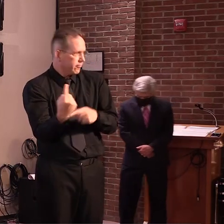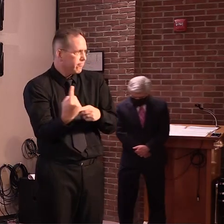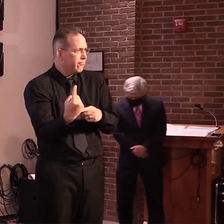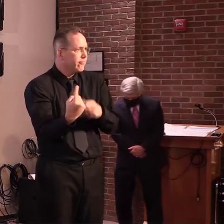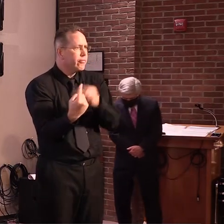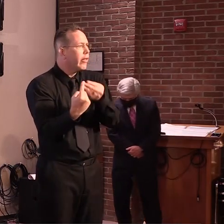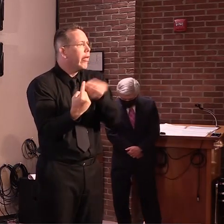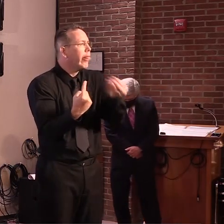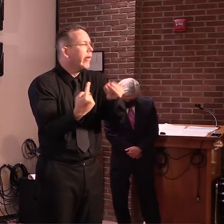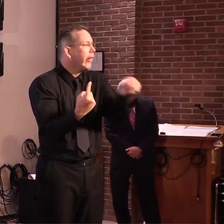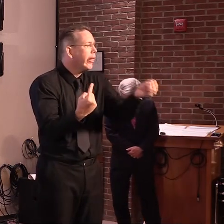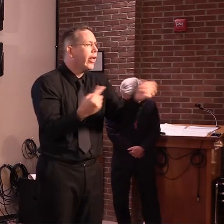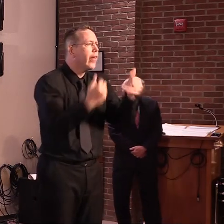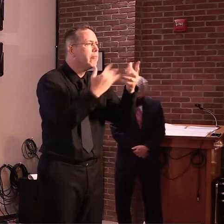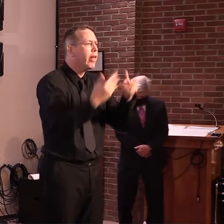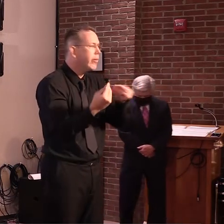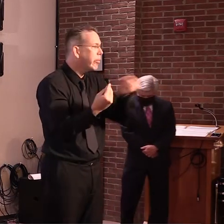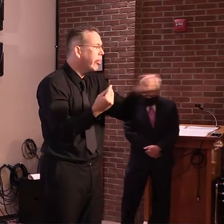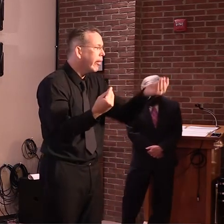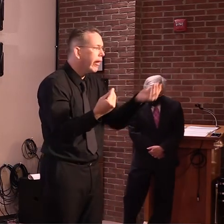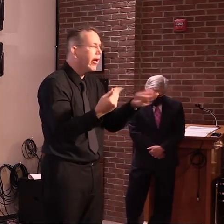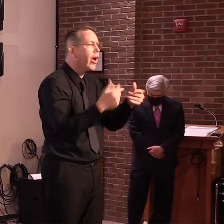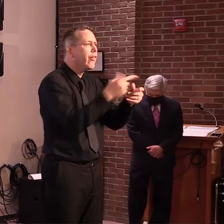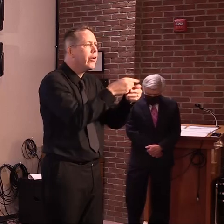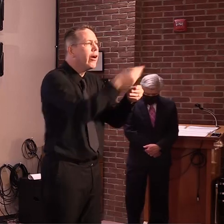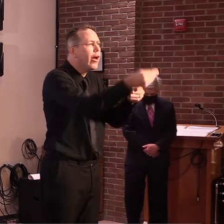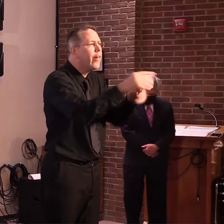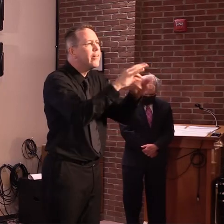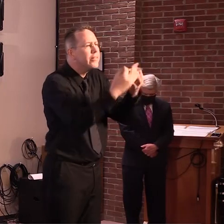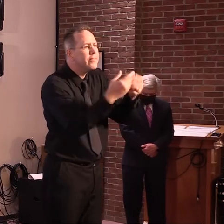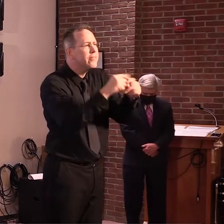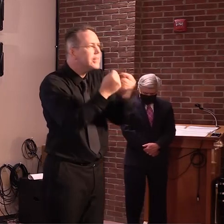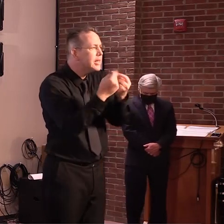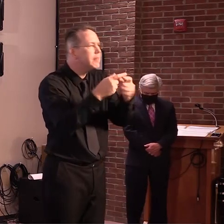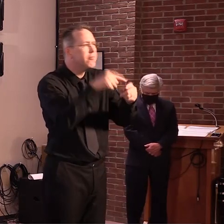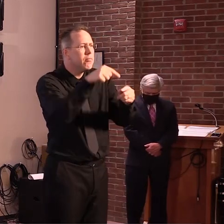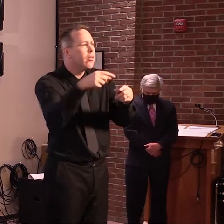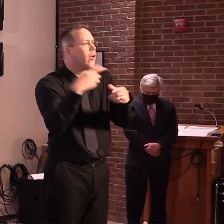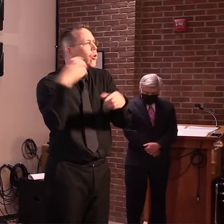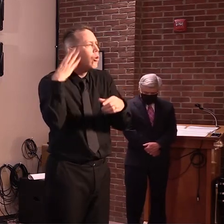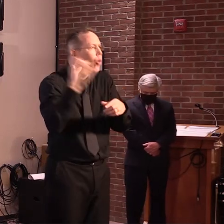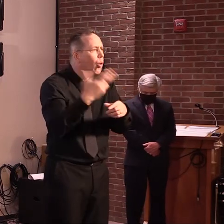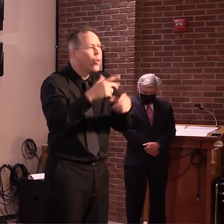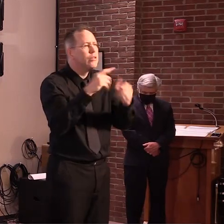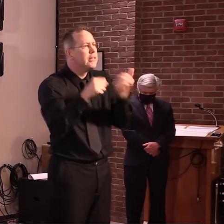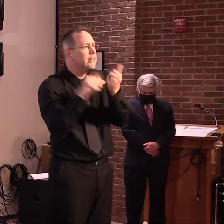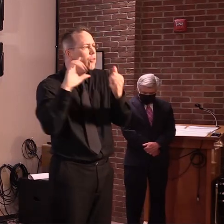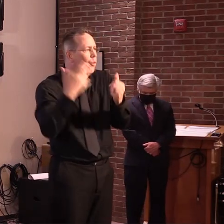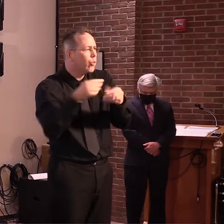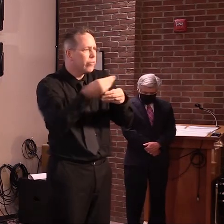time, and potentially an official as well. But the entire